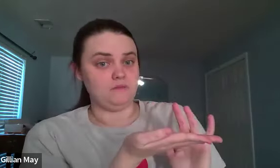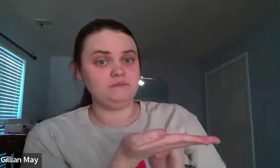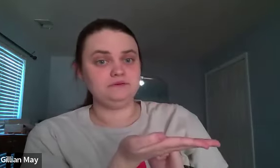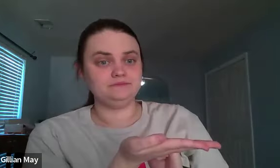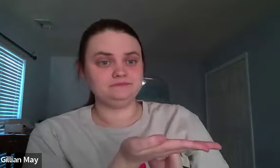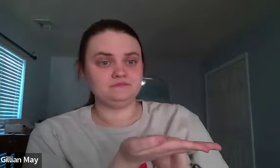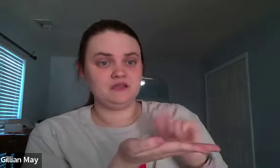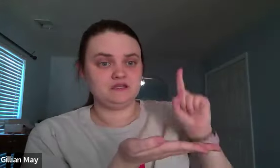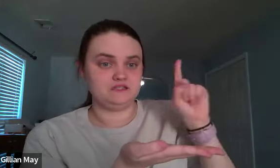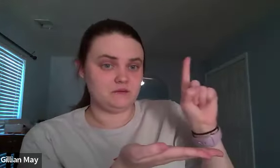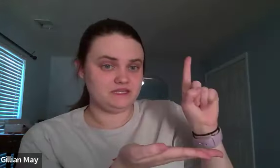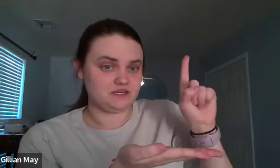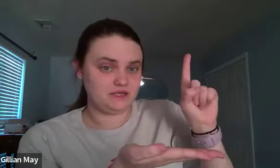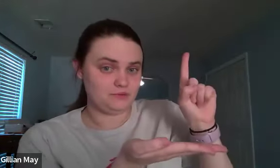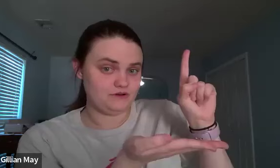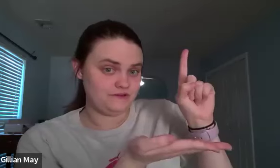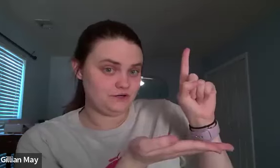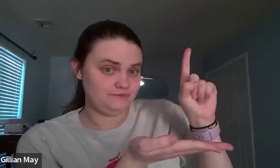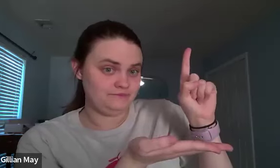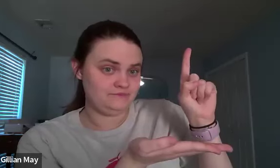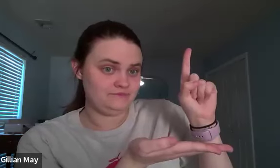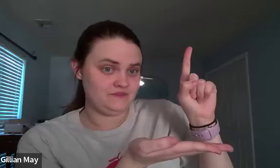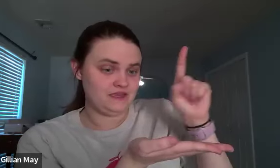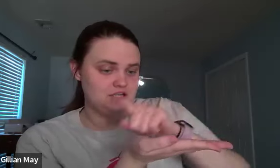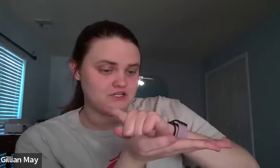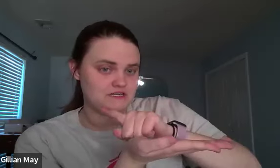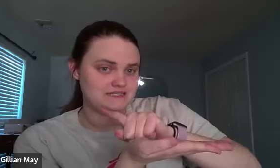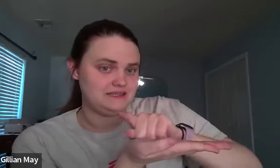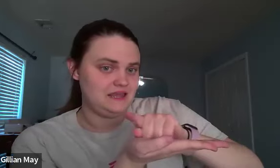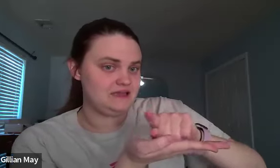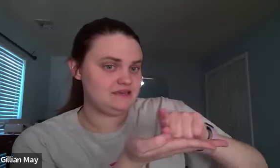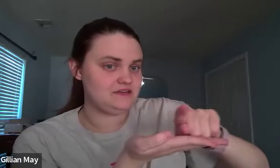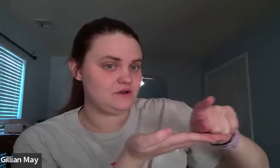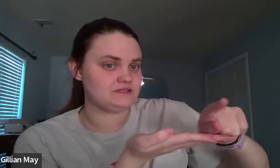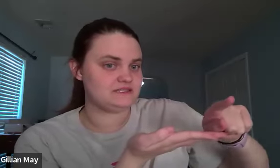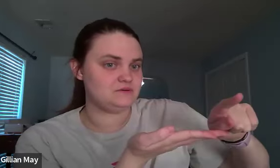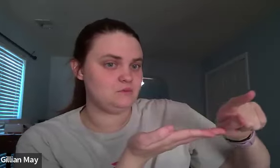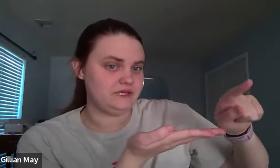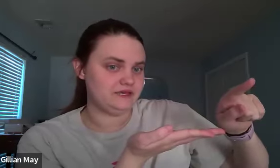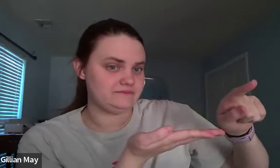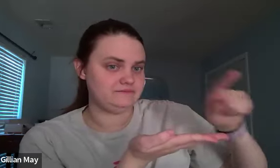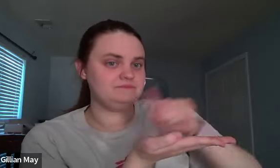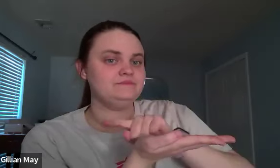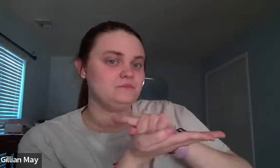up. Dominant's going to be in a pointer finger. And you're going to slide it across.